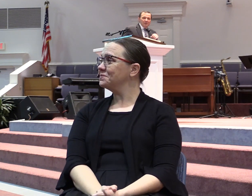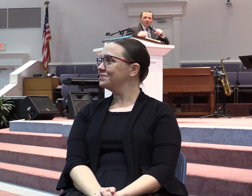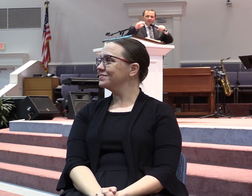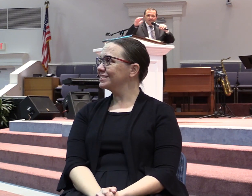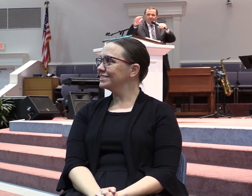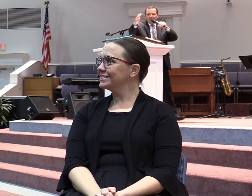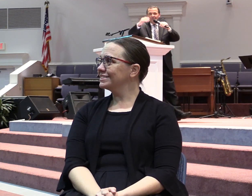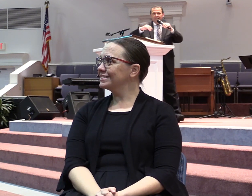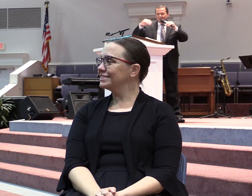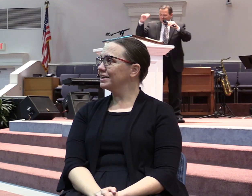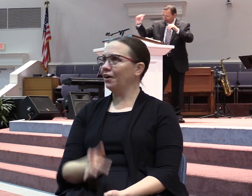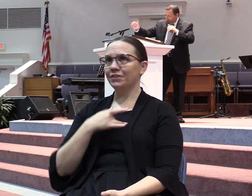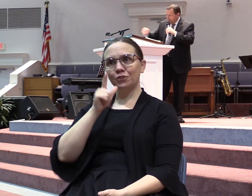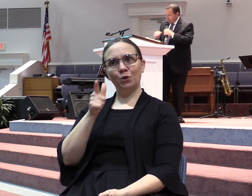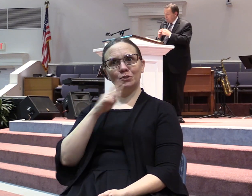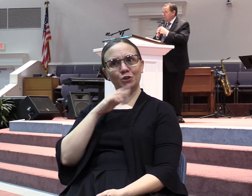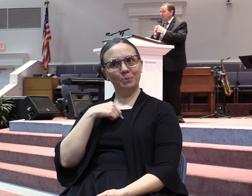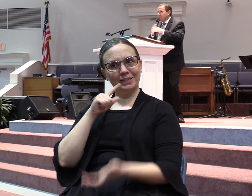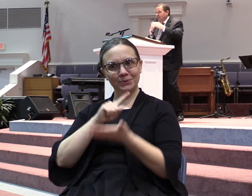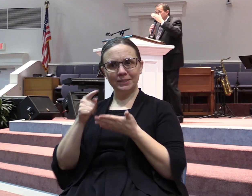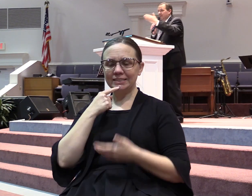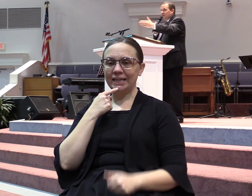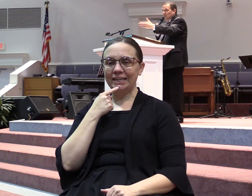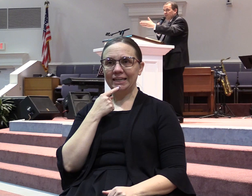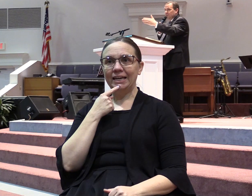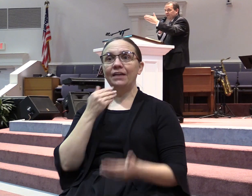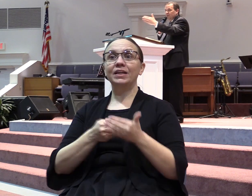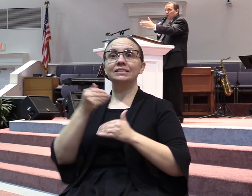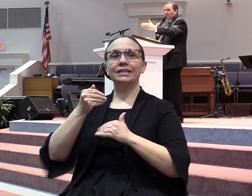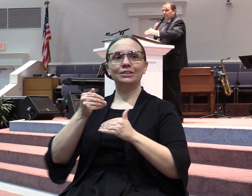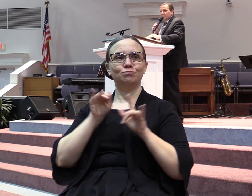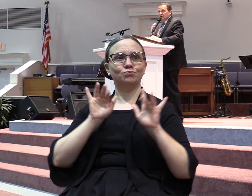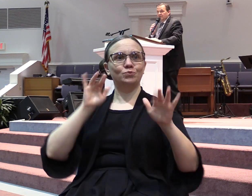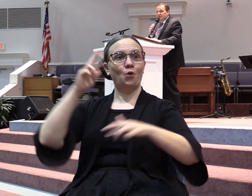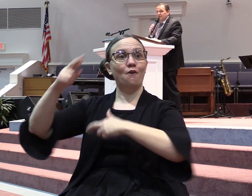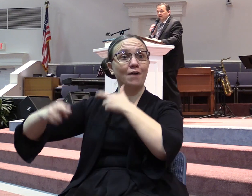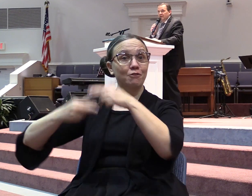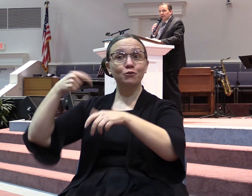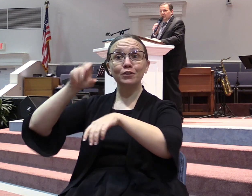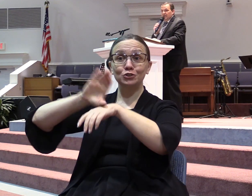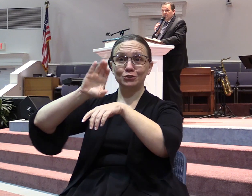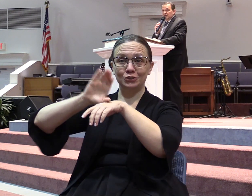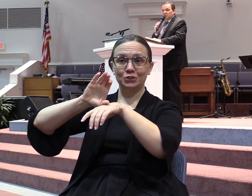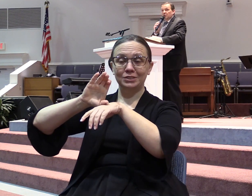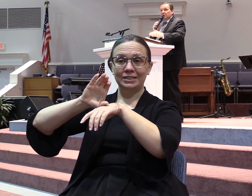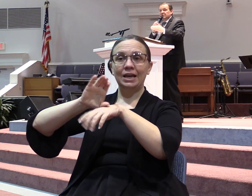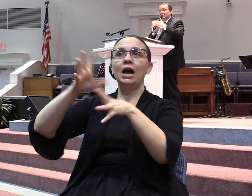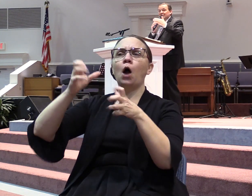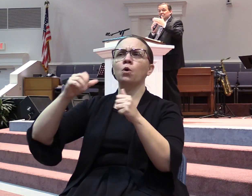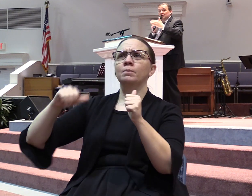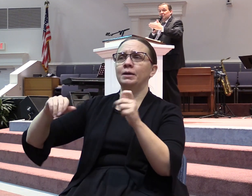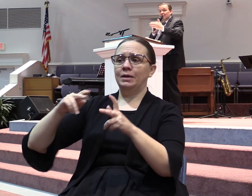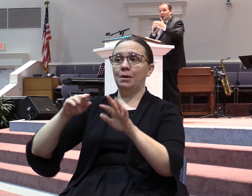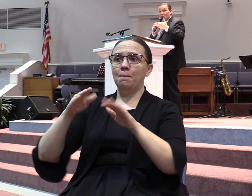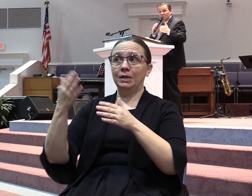You're talking. Man, the Lord just, you know, I feel like he was just talking to me this week saying that's the next wave of revival I want to give that church. All right, now. I just want to bring